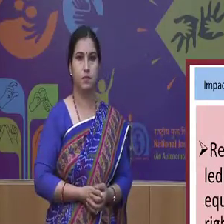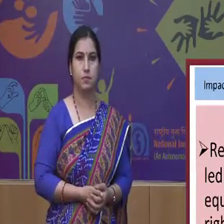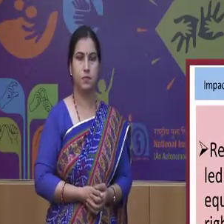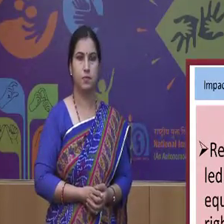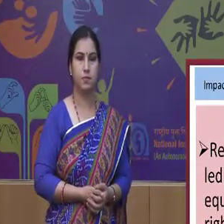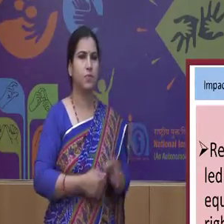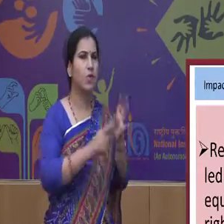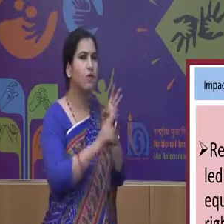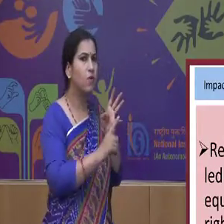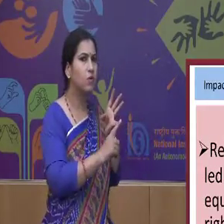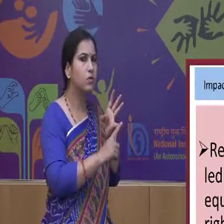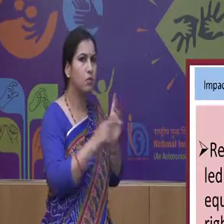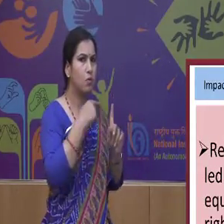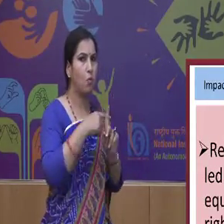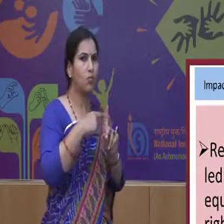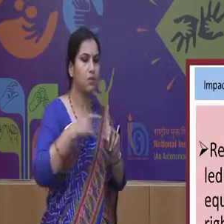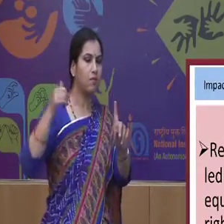The fourth positive effect was